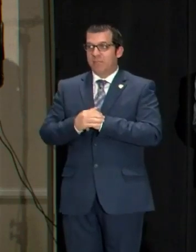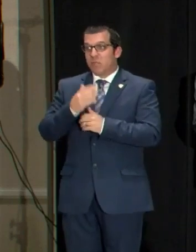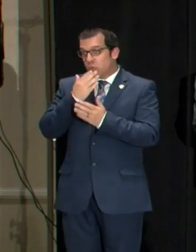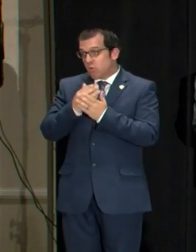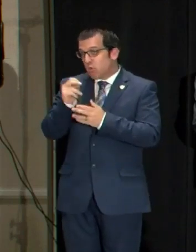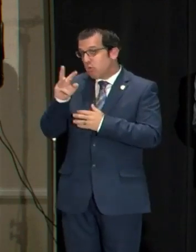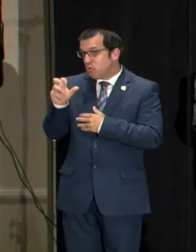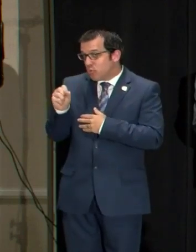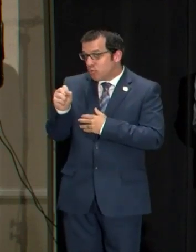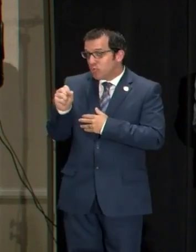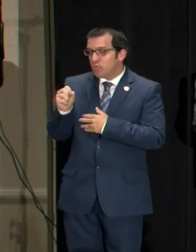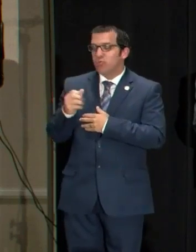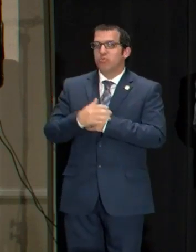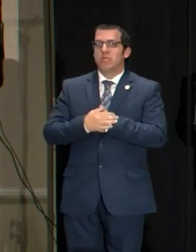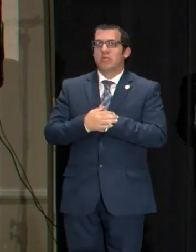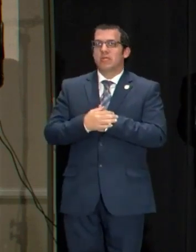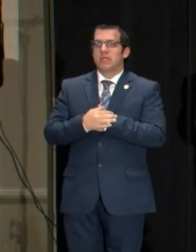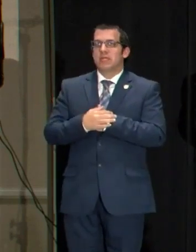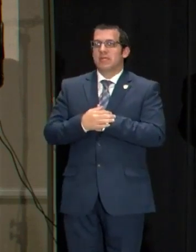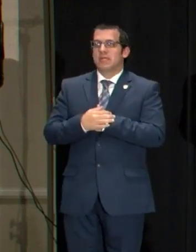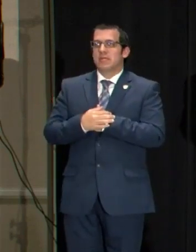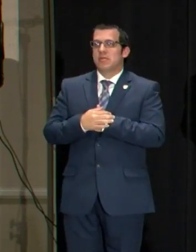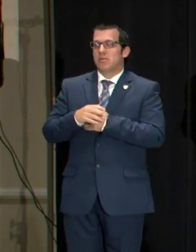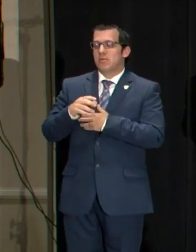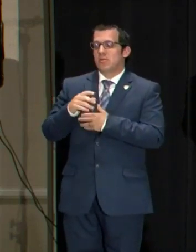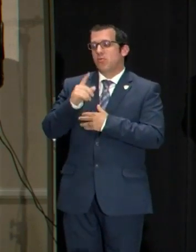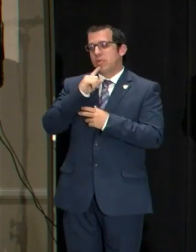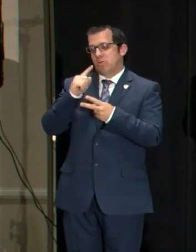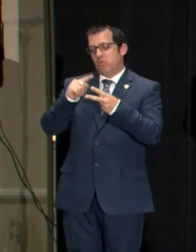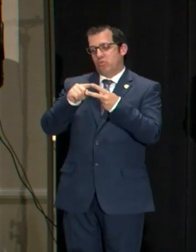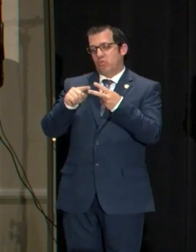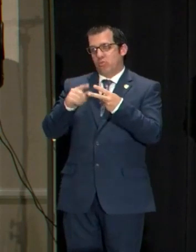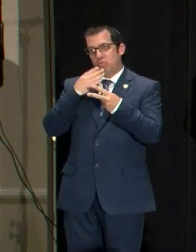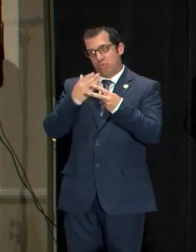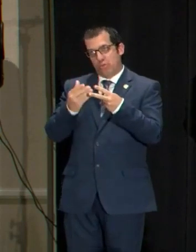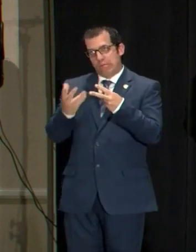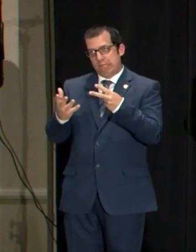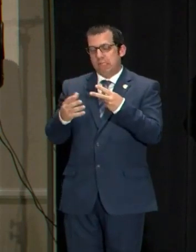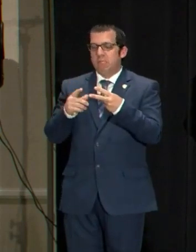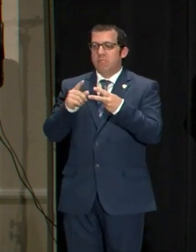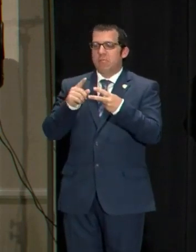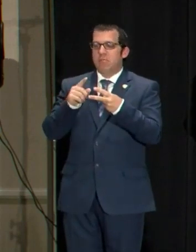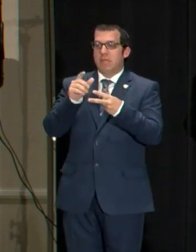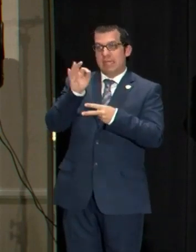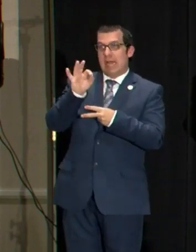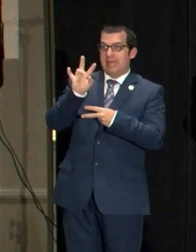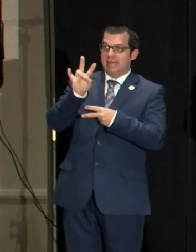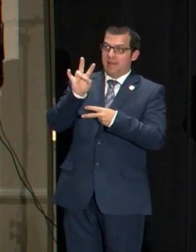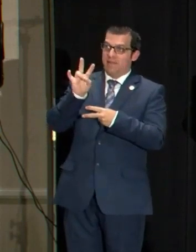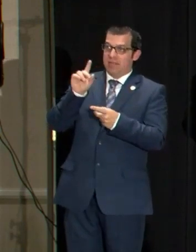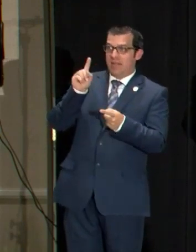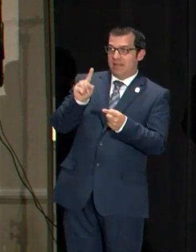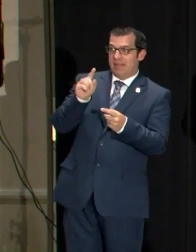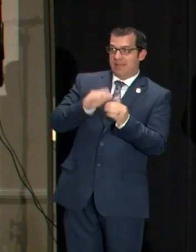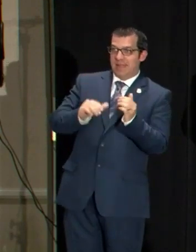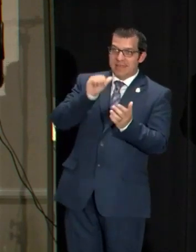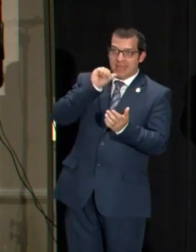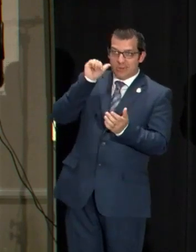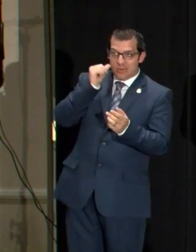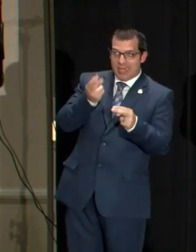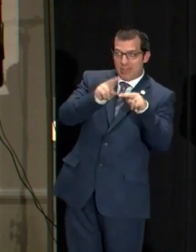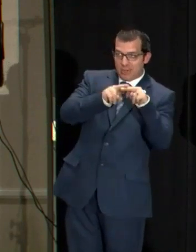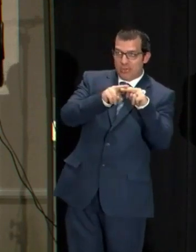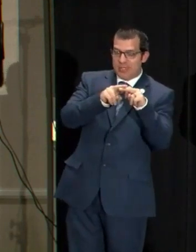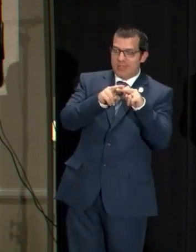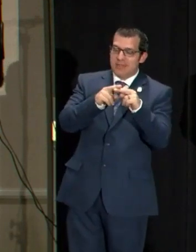good news, of course, is that, well, twofold today, that 97 is less than yesterday. And so